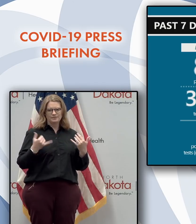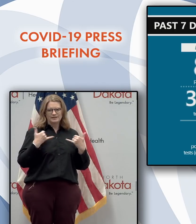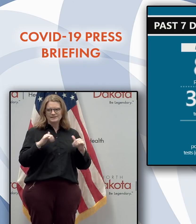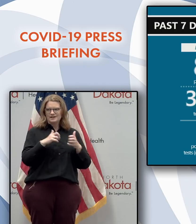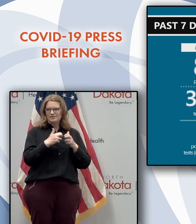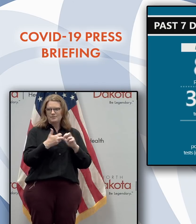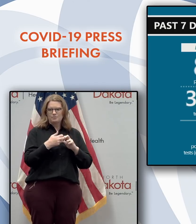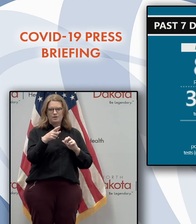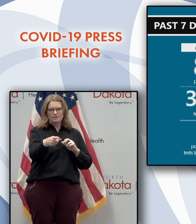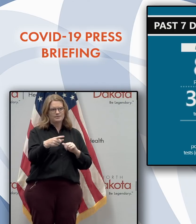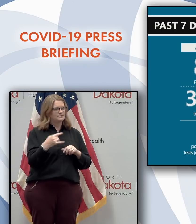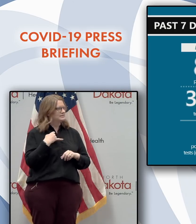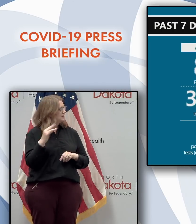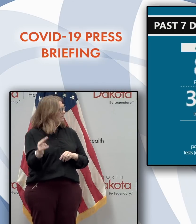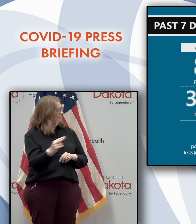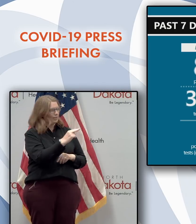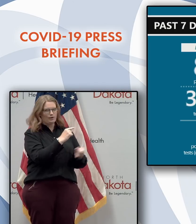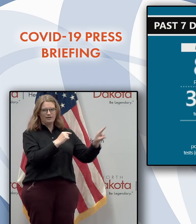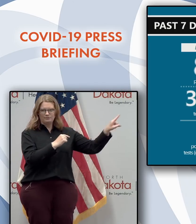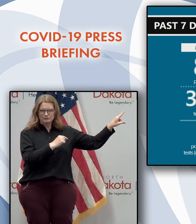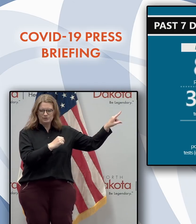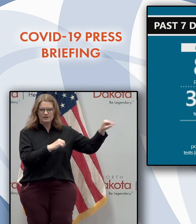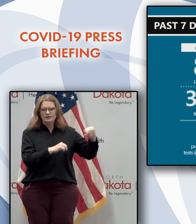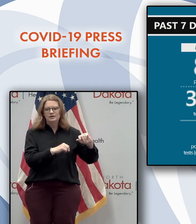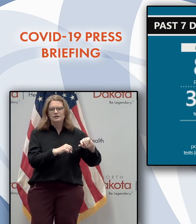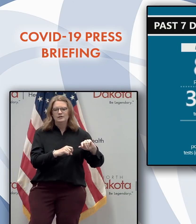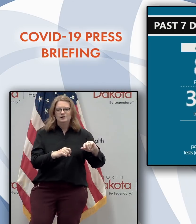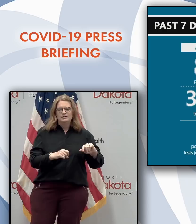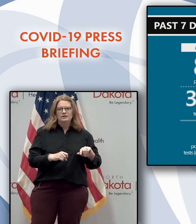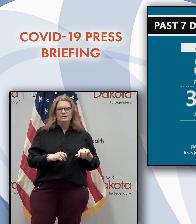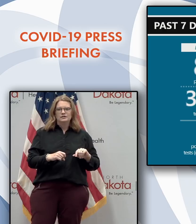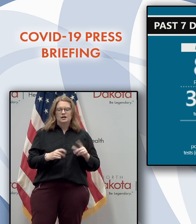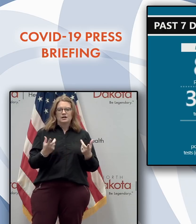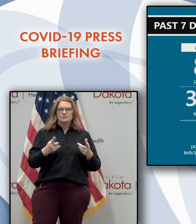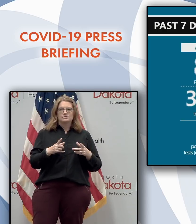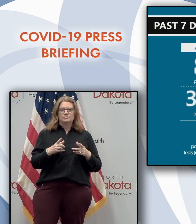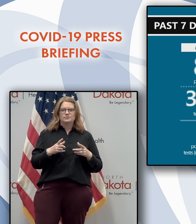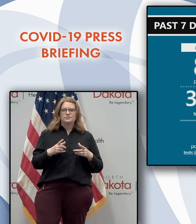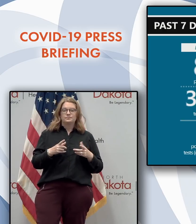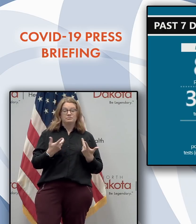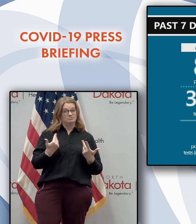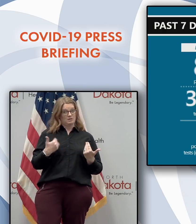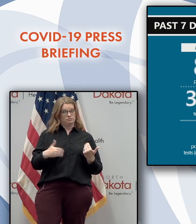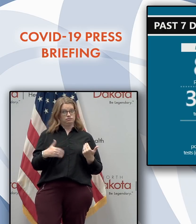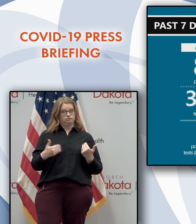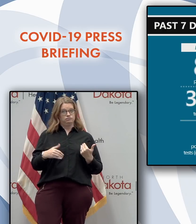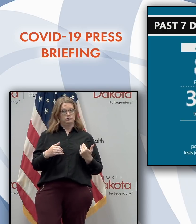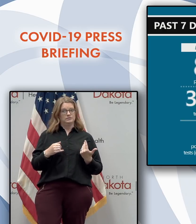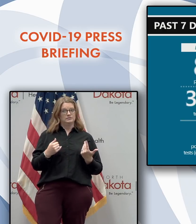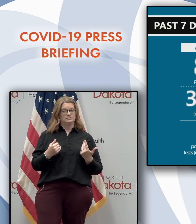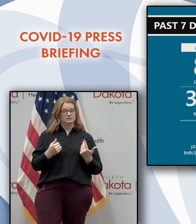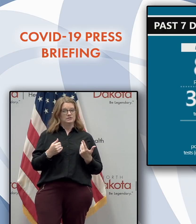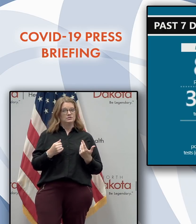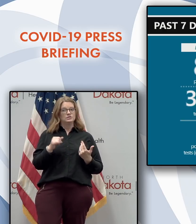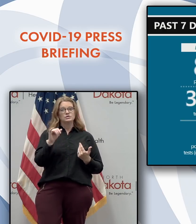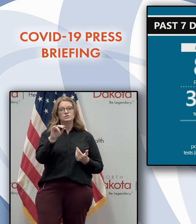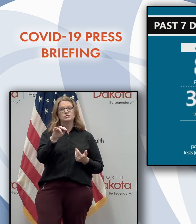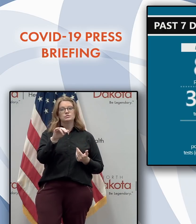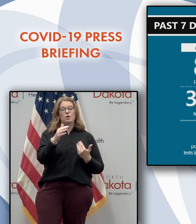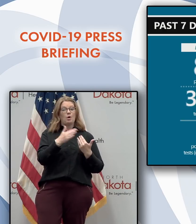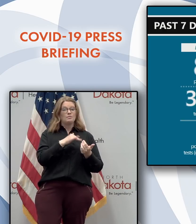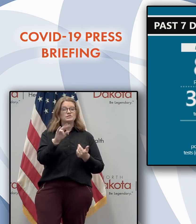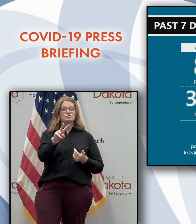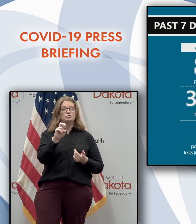the problem here, so I'll keep looking over my shoulder. We have tested, remarkably, conducted